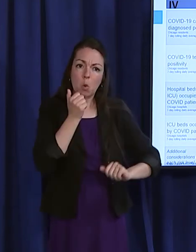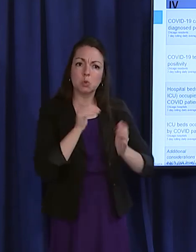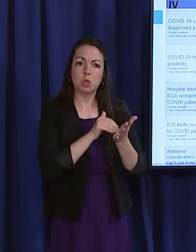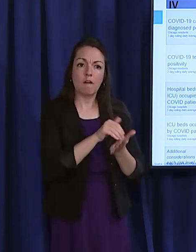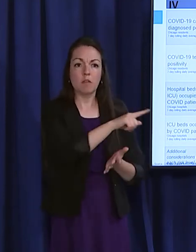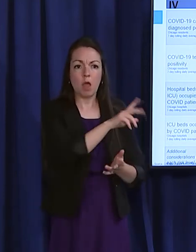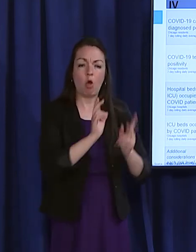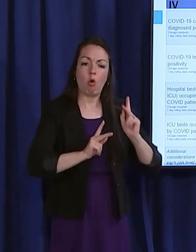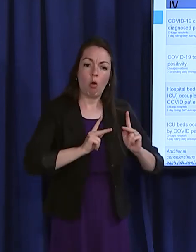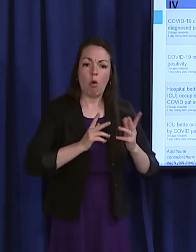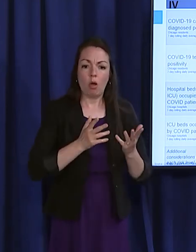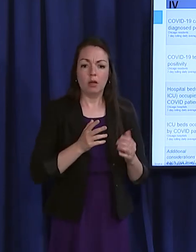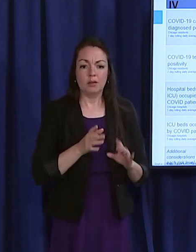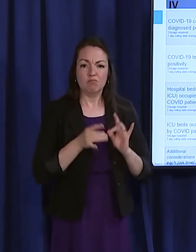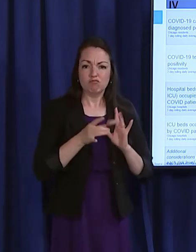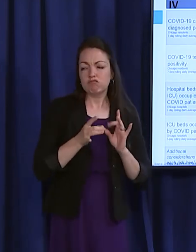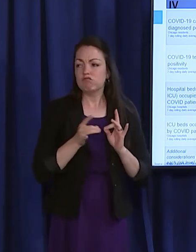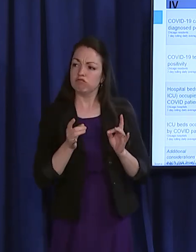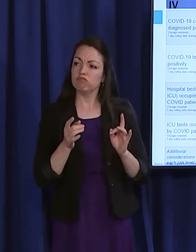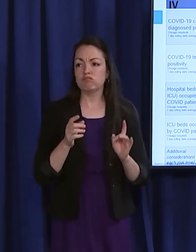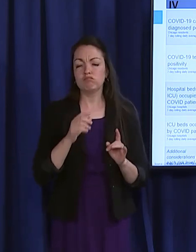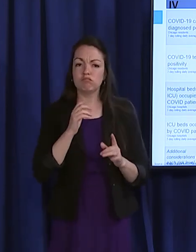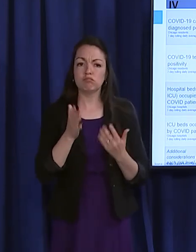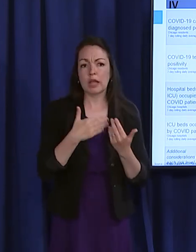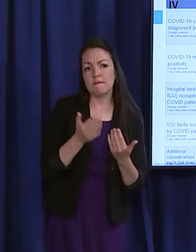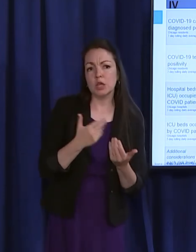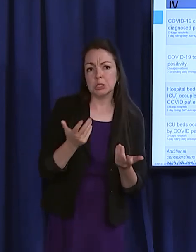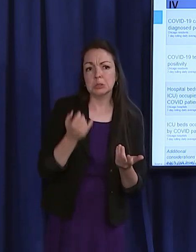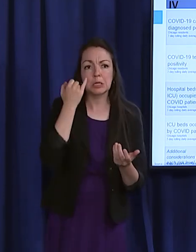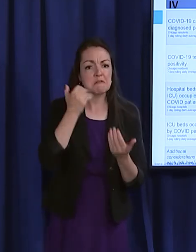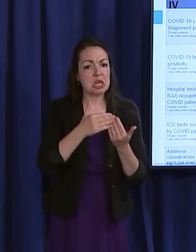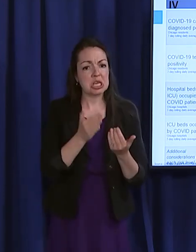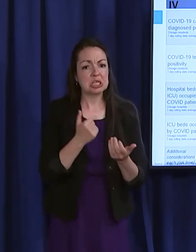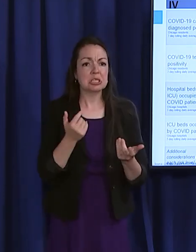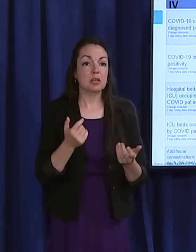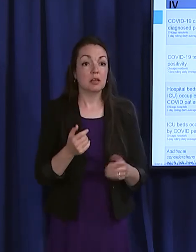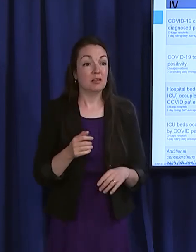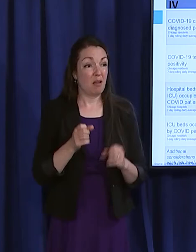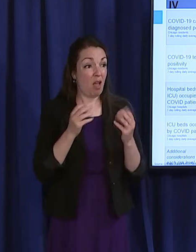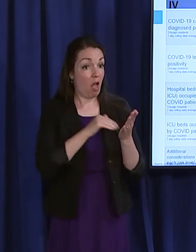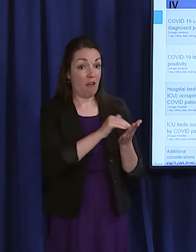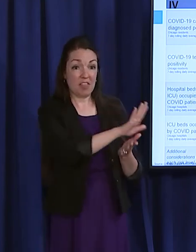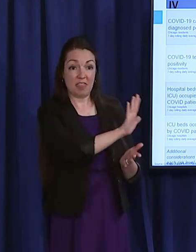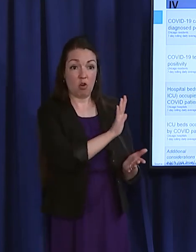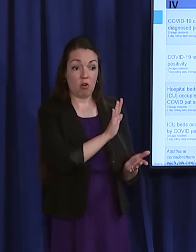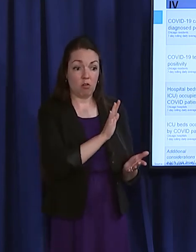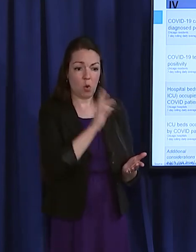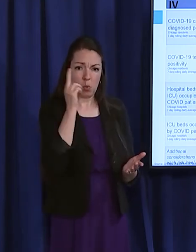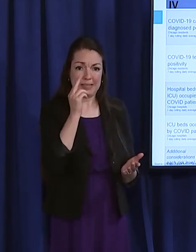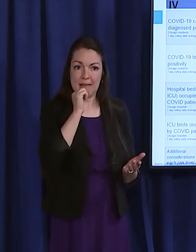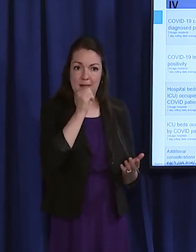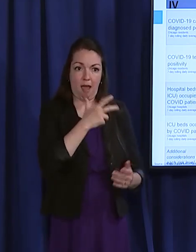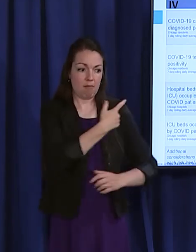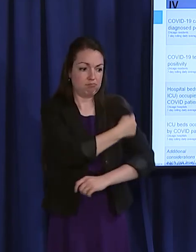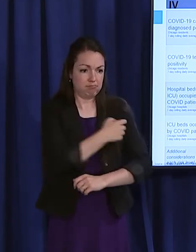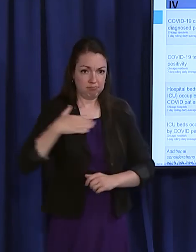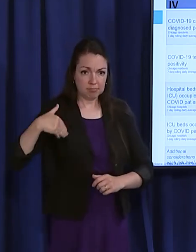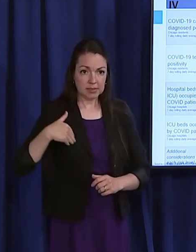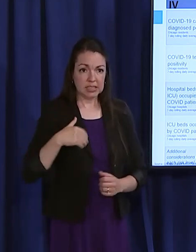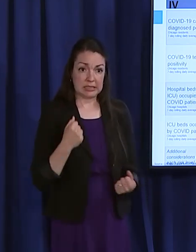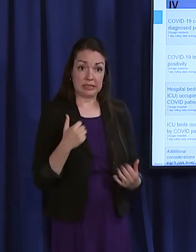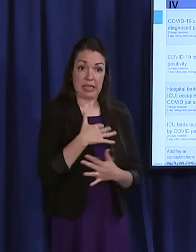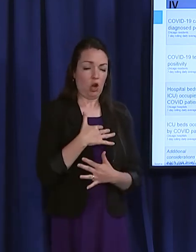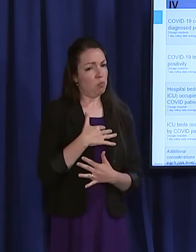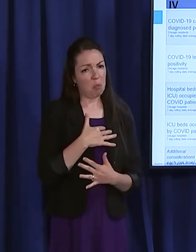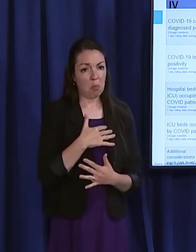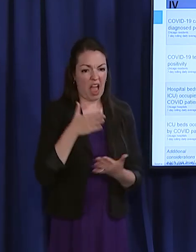actually talking about convenience still. They're not talking about a lot about, you know, I was really scared to get the vaccine or I was really against it. It's more like, you